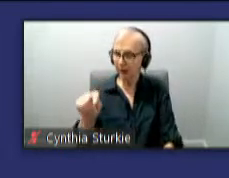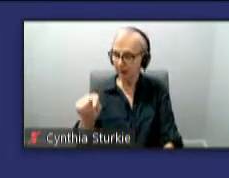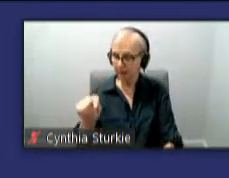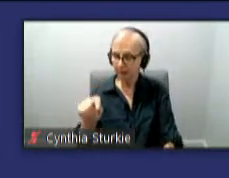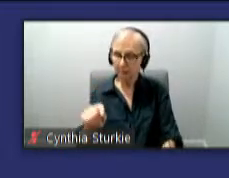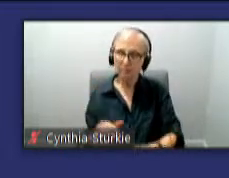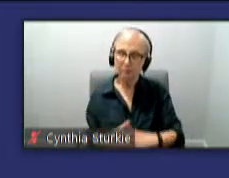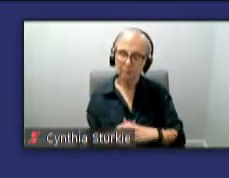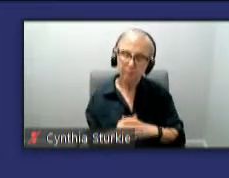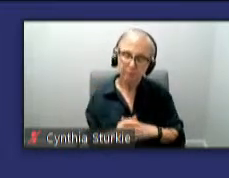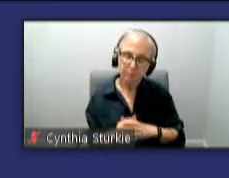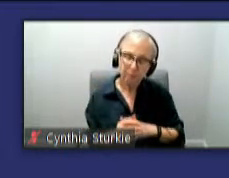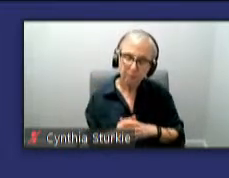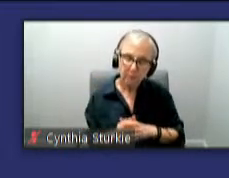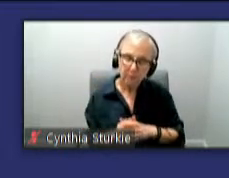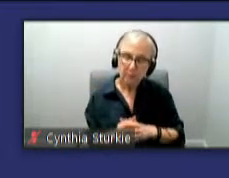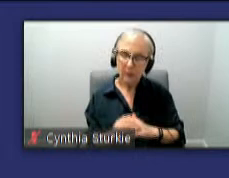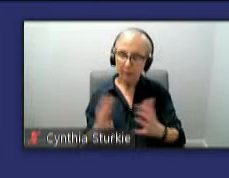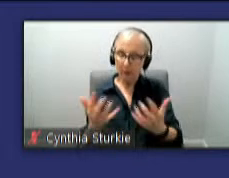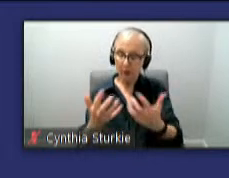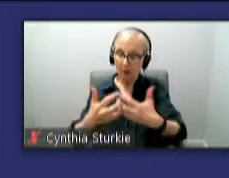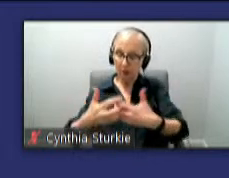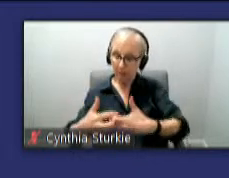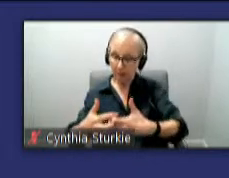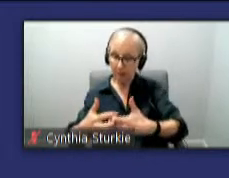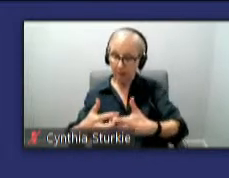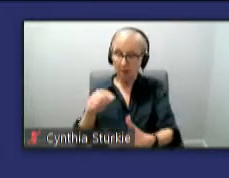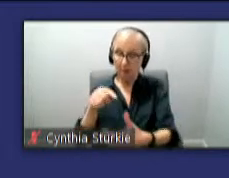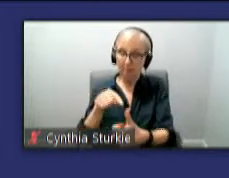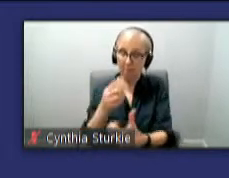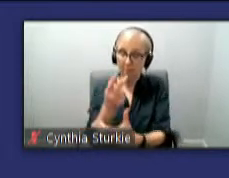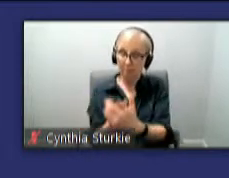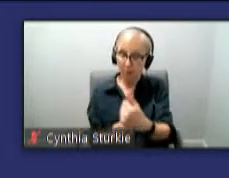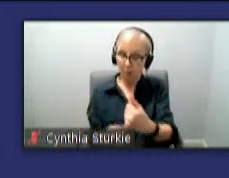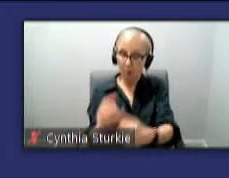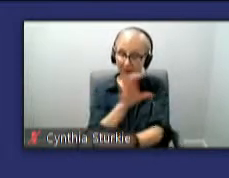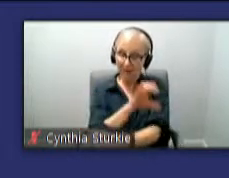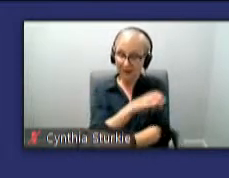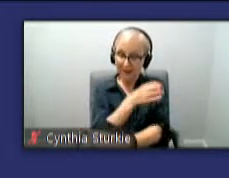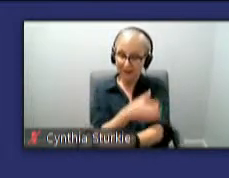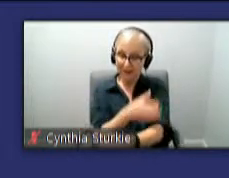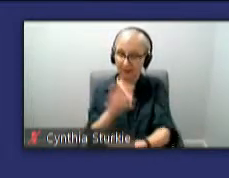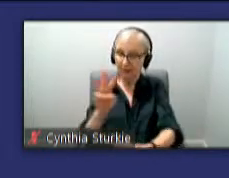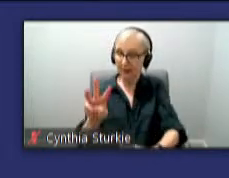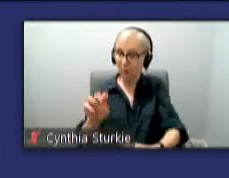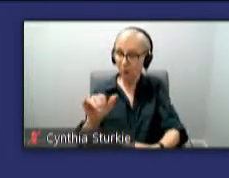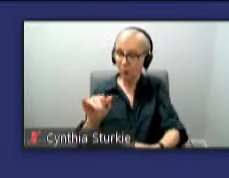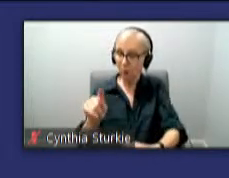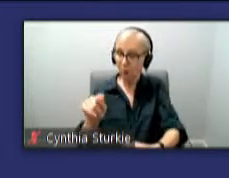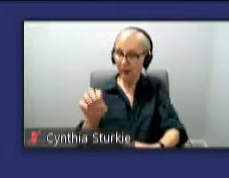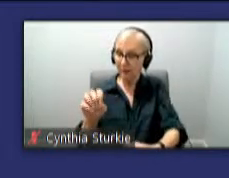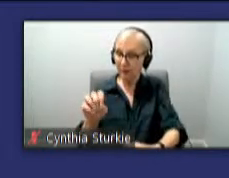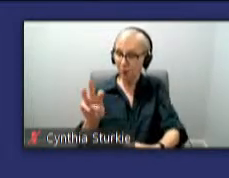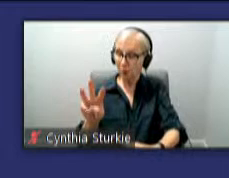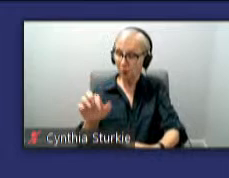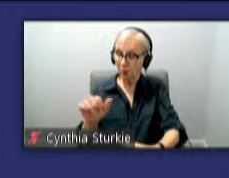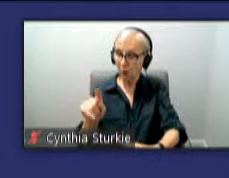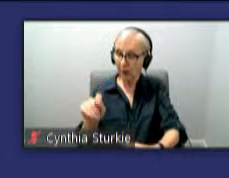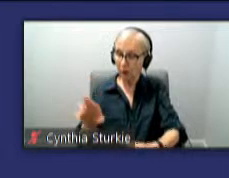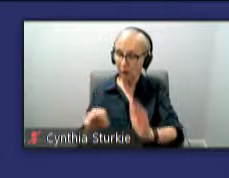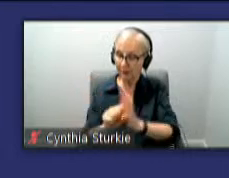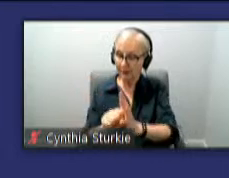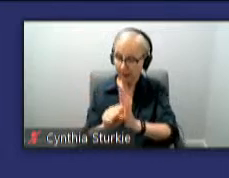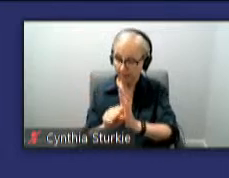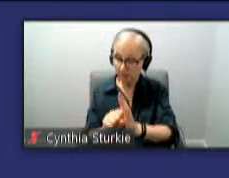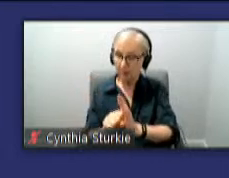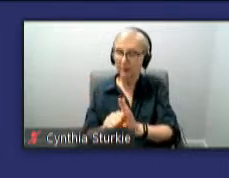testing. The combination of sequence surveillance from both the clinical and the wastewater samples will provide